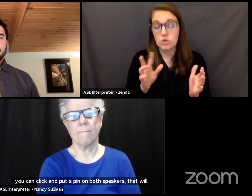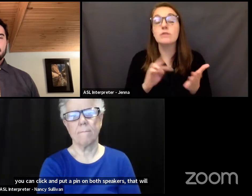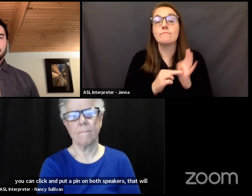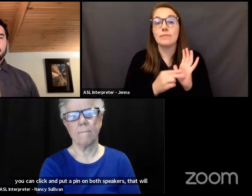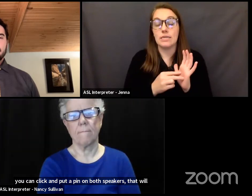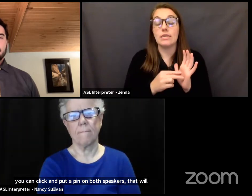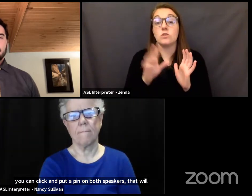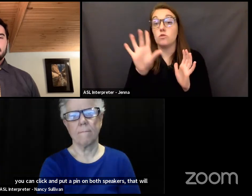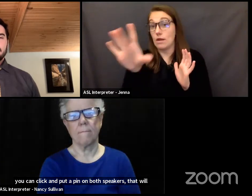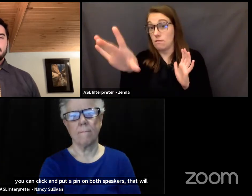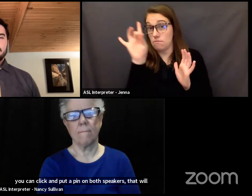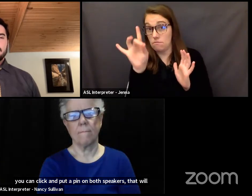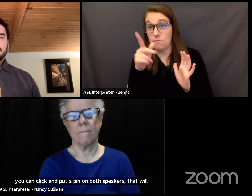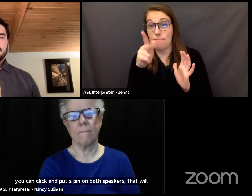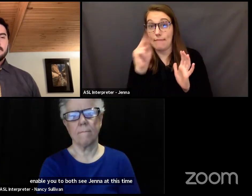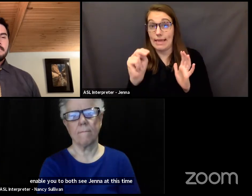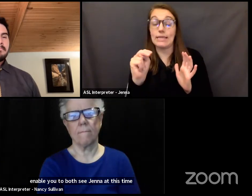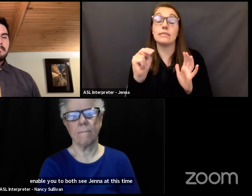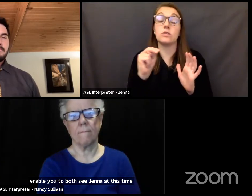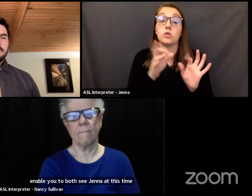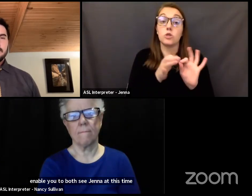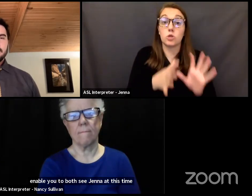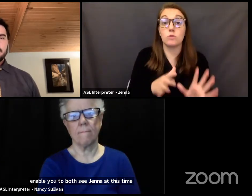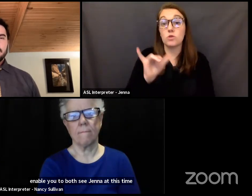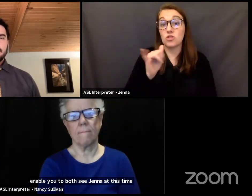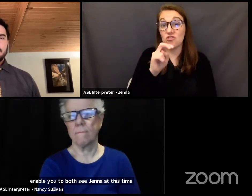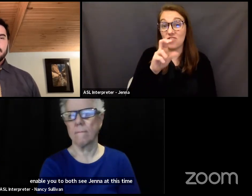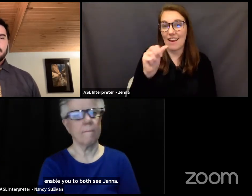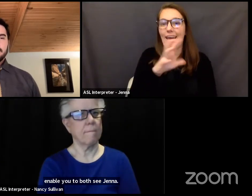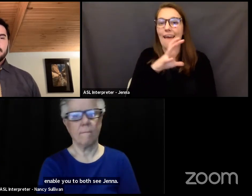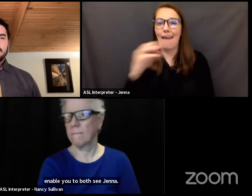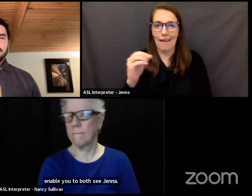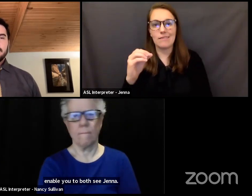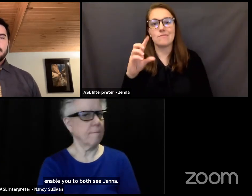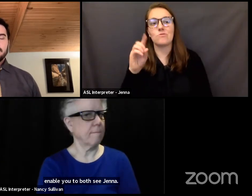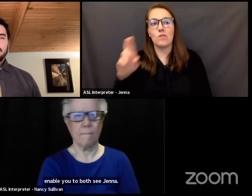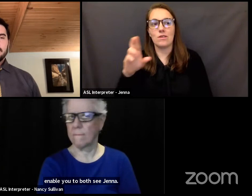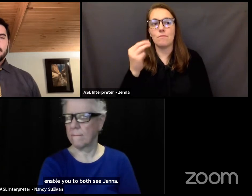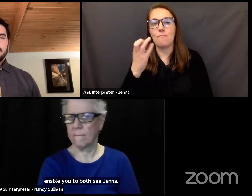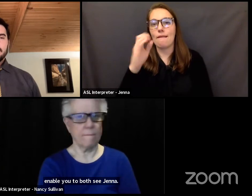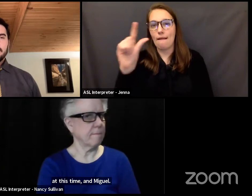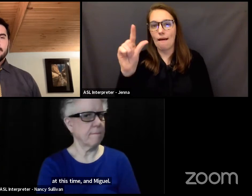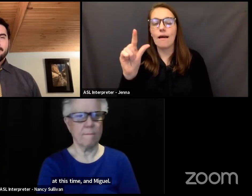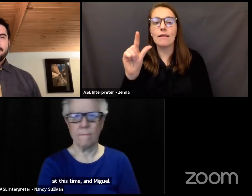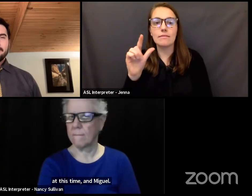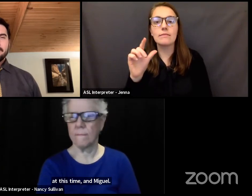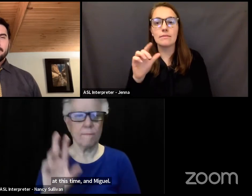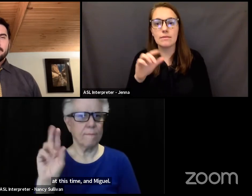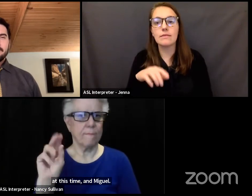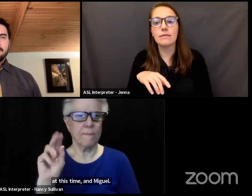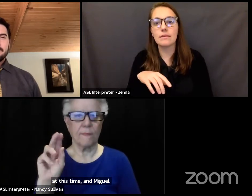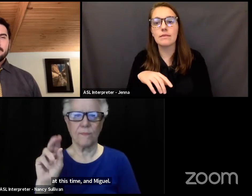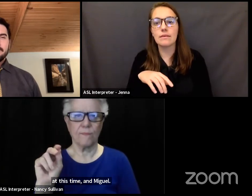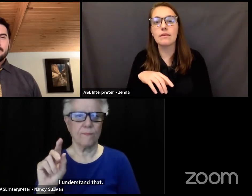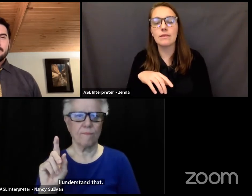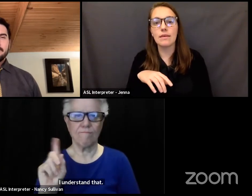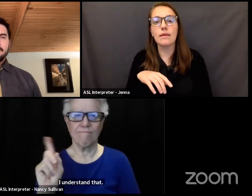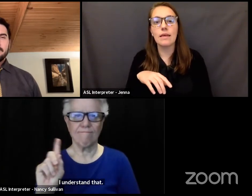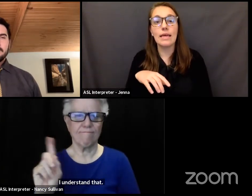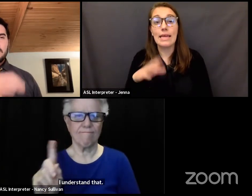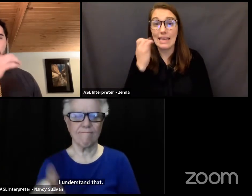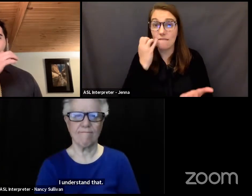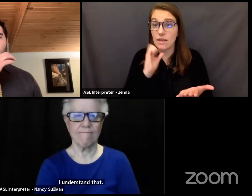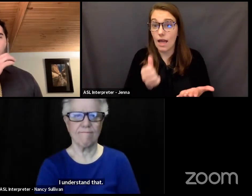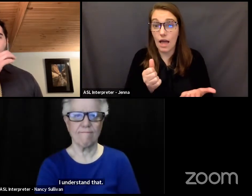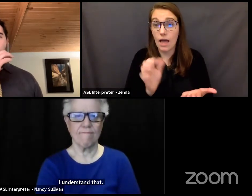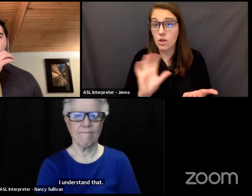both see Jenna at this time and Miguel. I understand that if that's not the